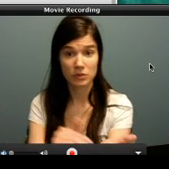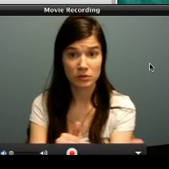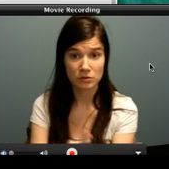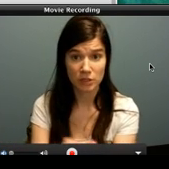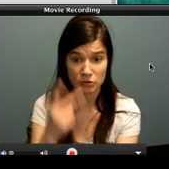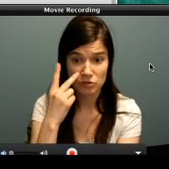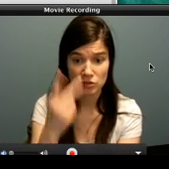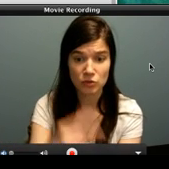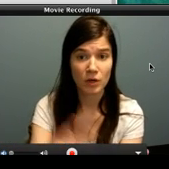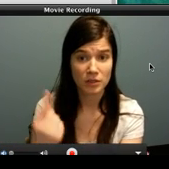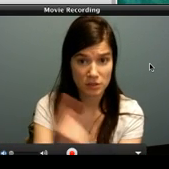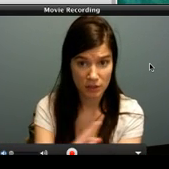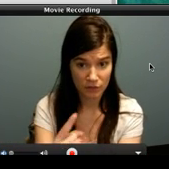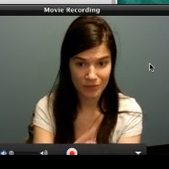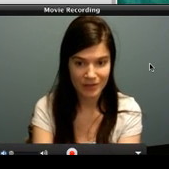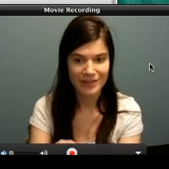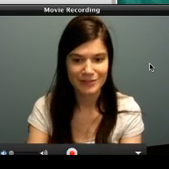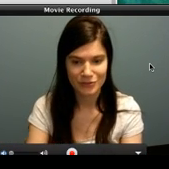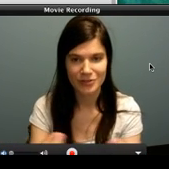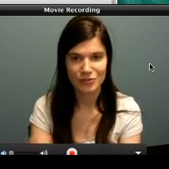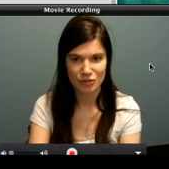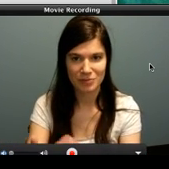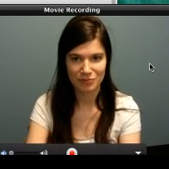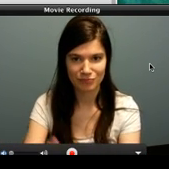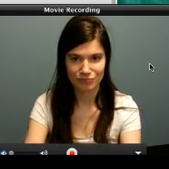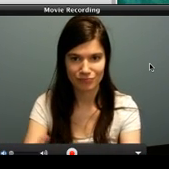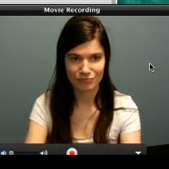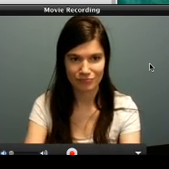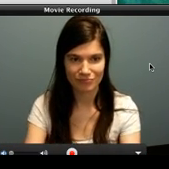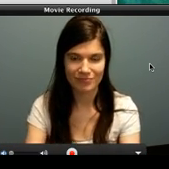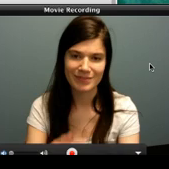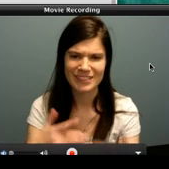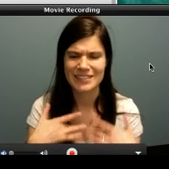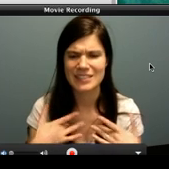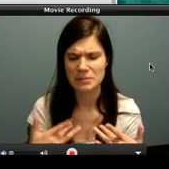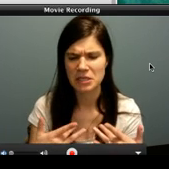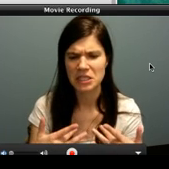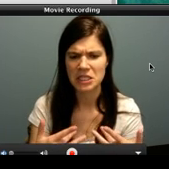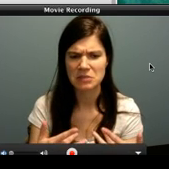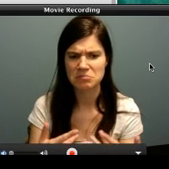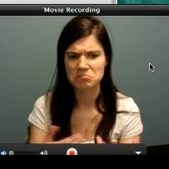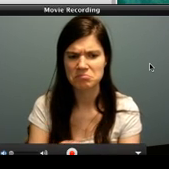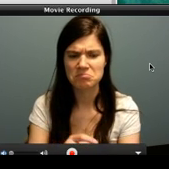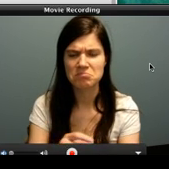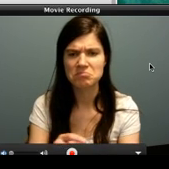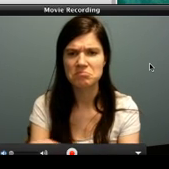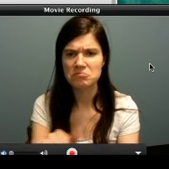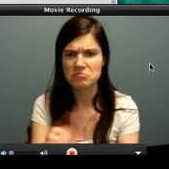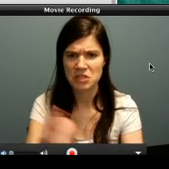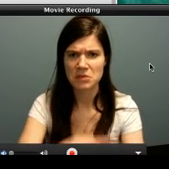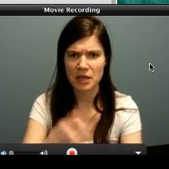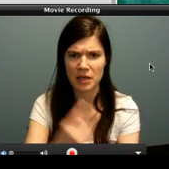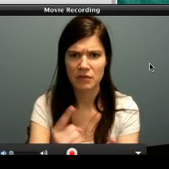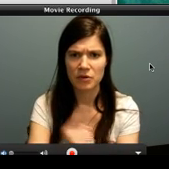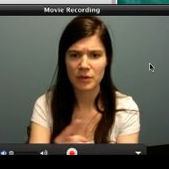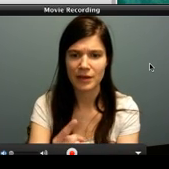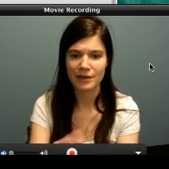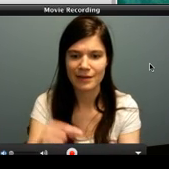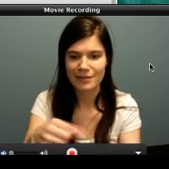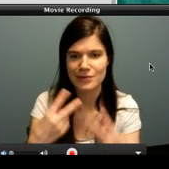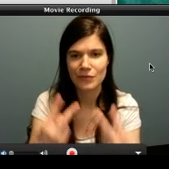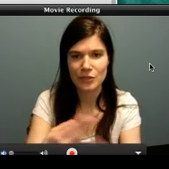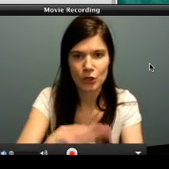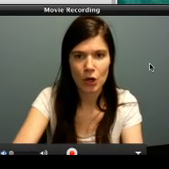course. This will usually fall on the same day each week. These physician visits are called on-treatment